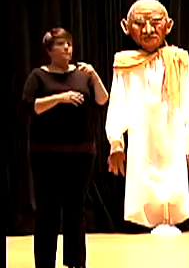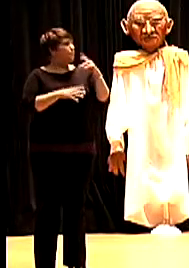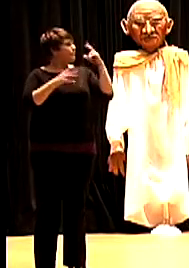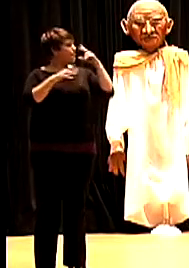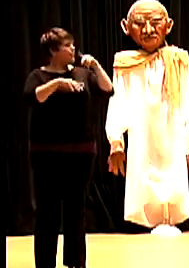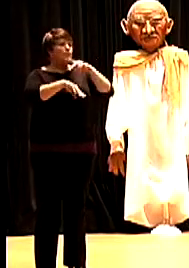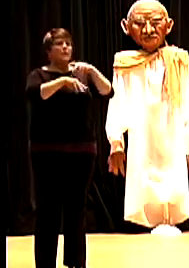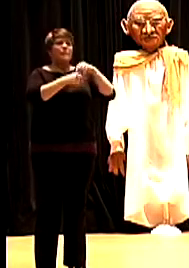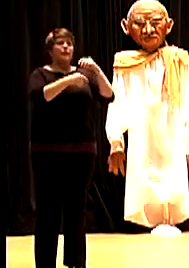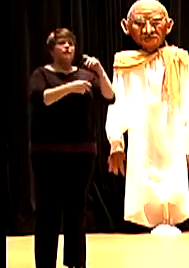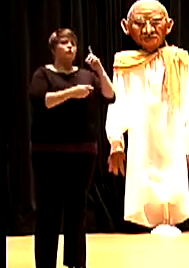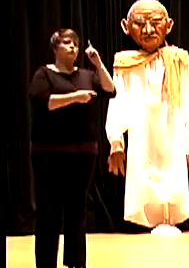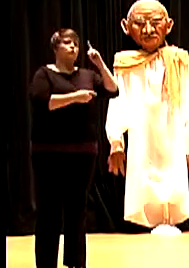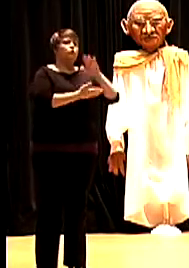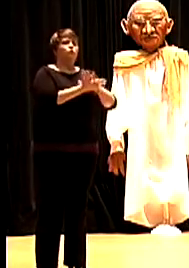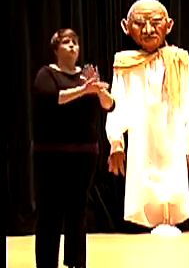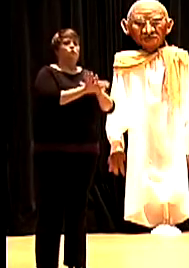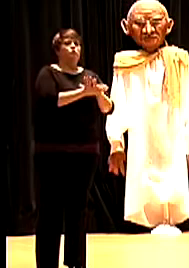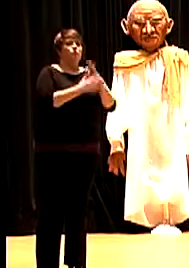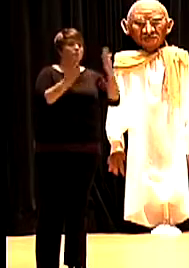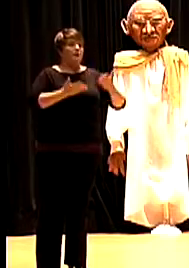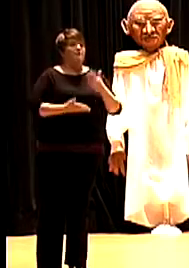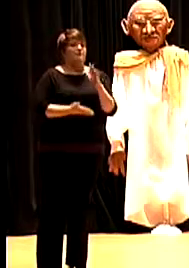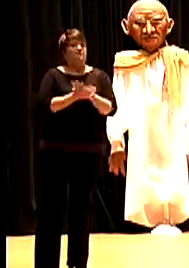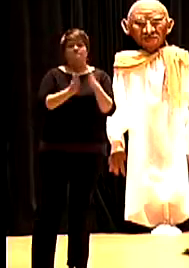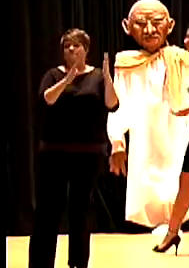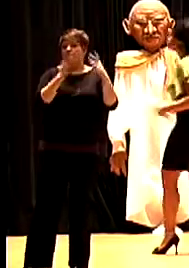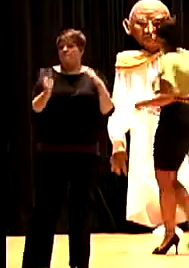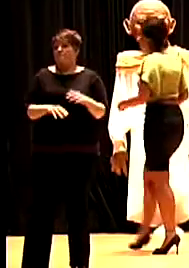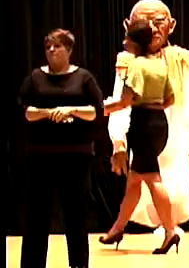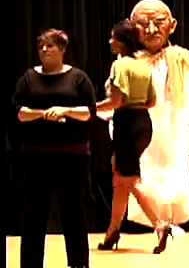Schools. Give it up for Vance Hopkins.